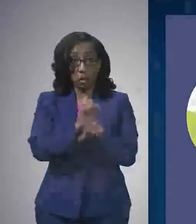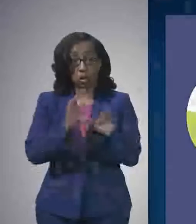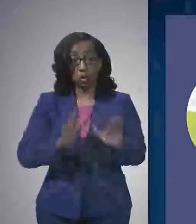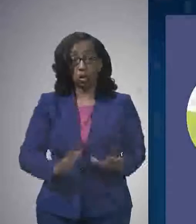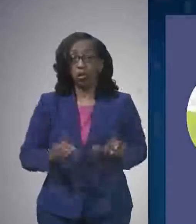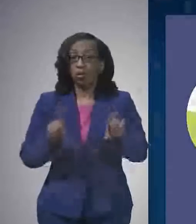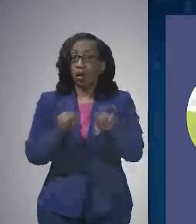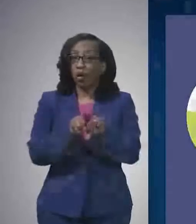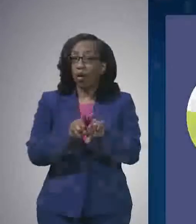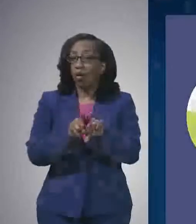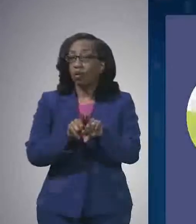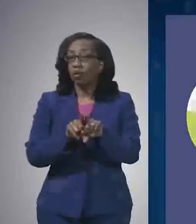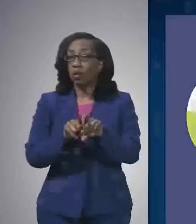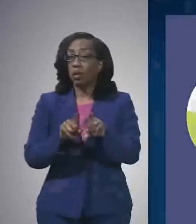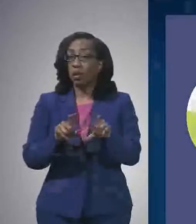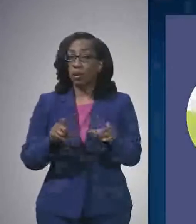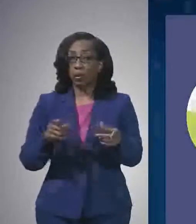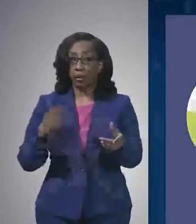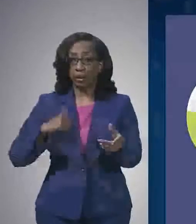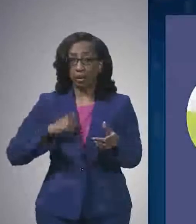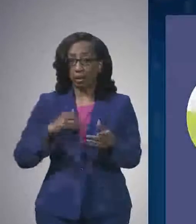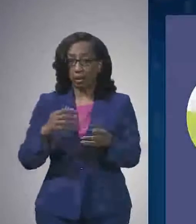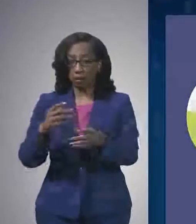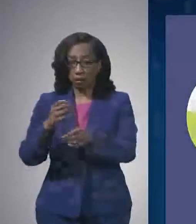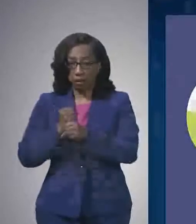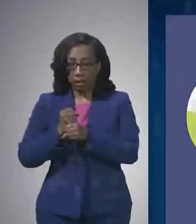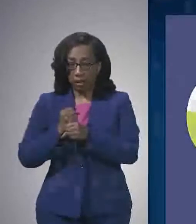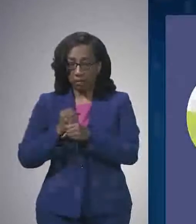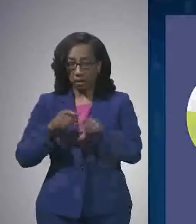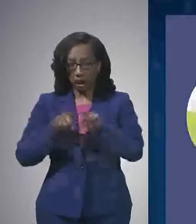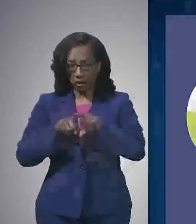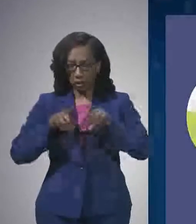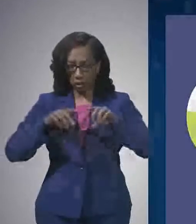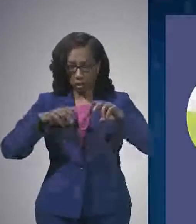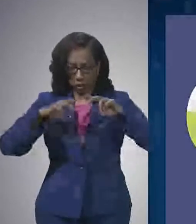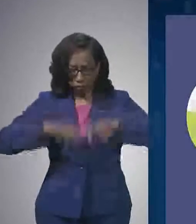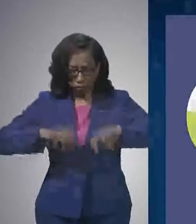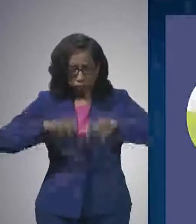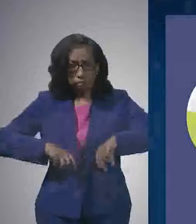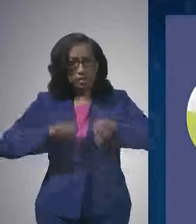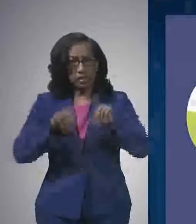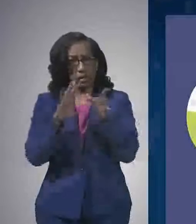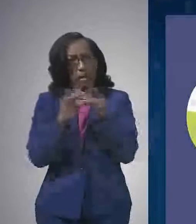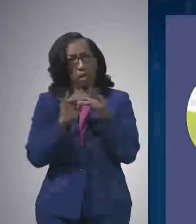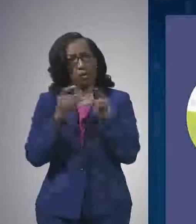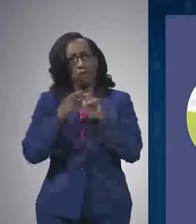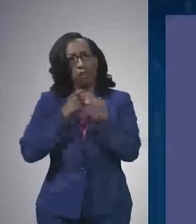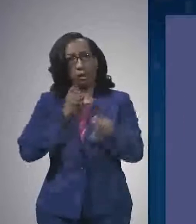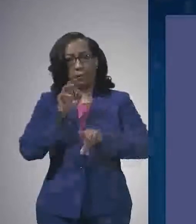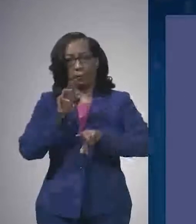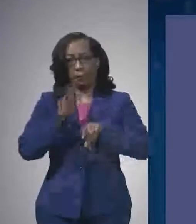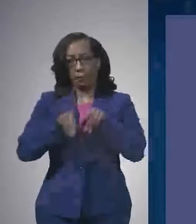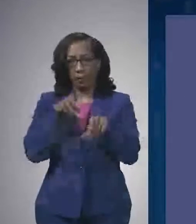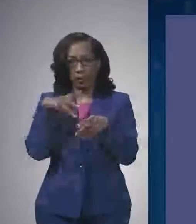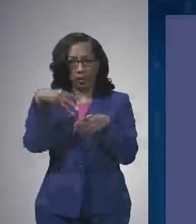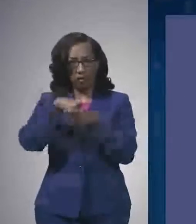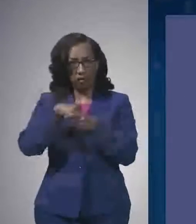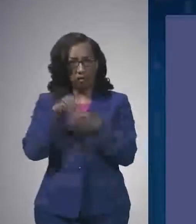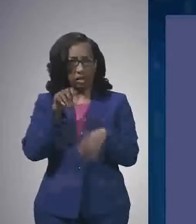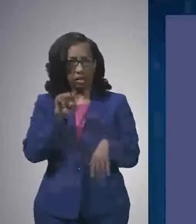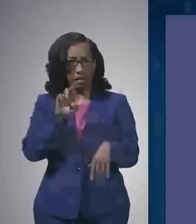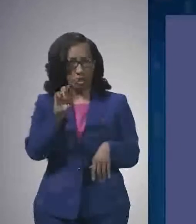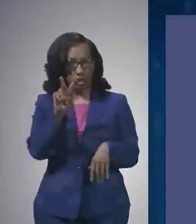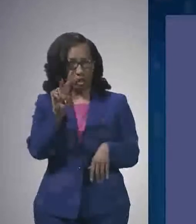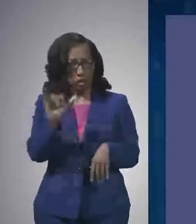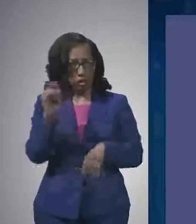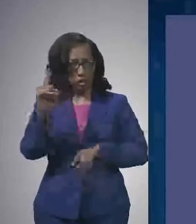of time receiving and sifting through comments from survey respondents. And almost all